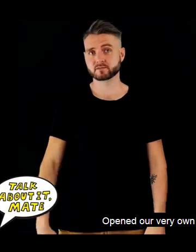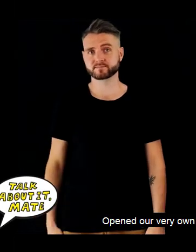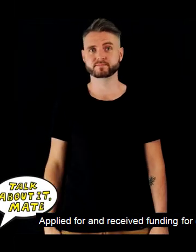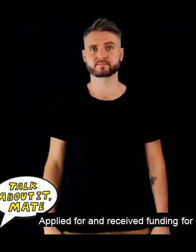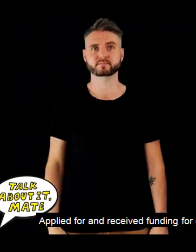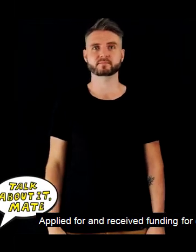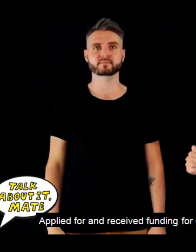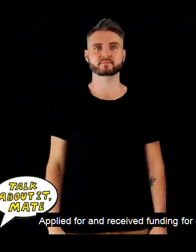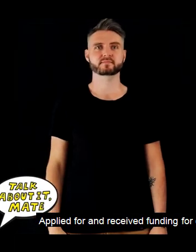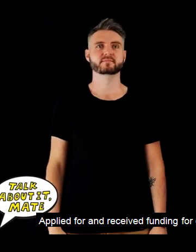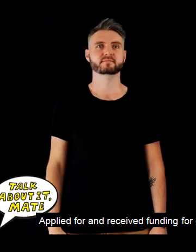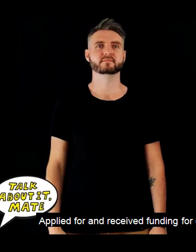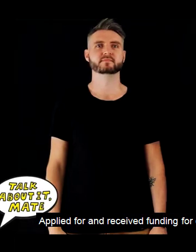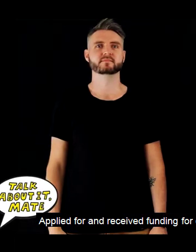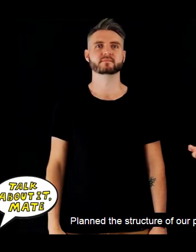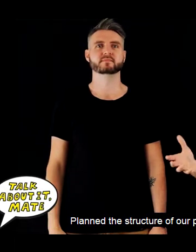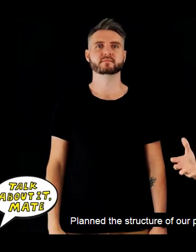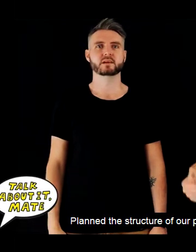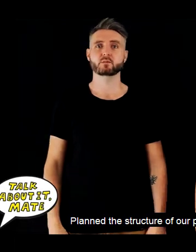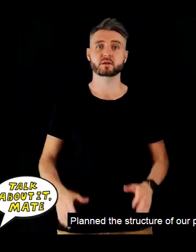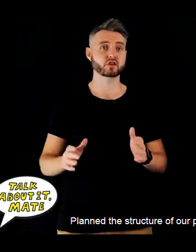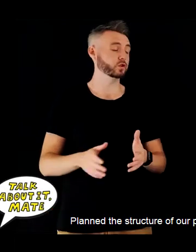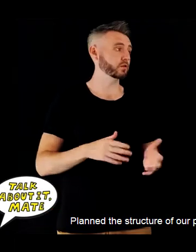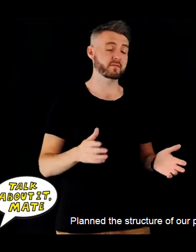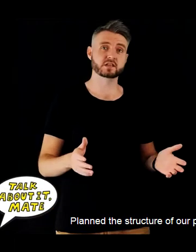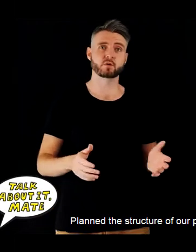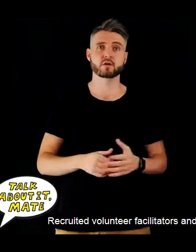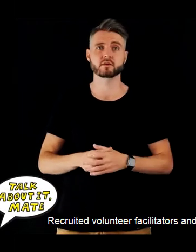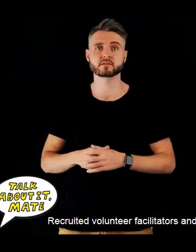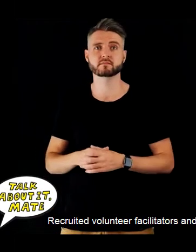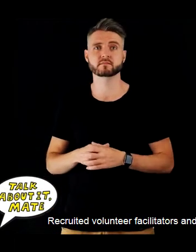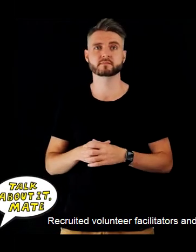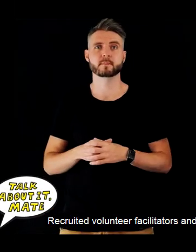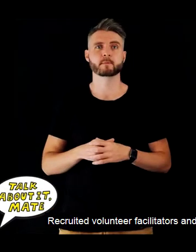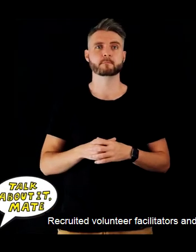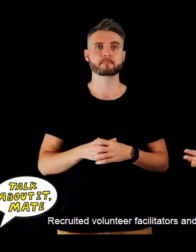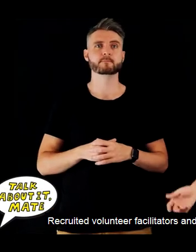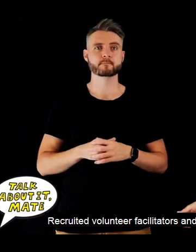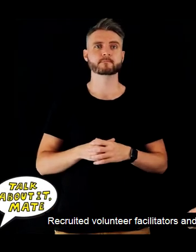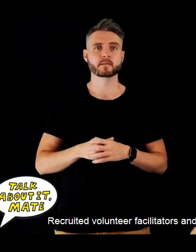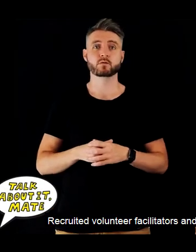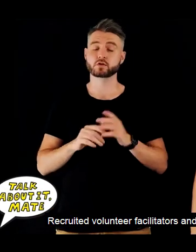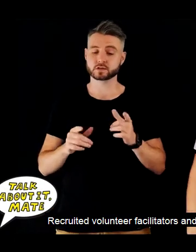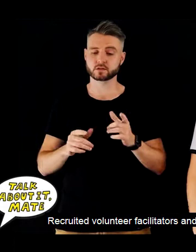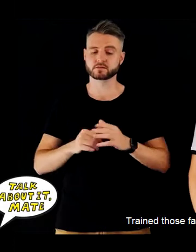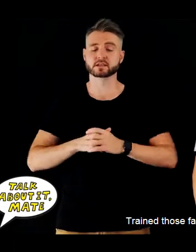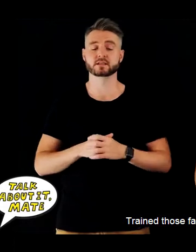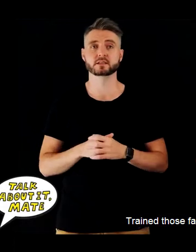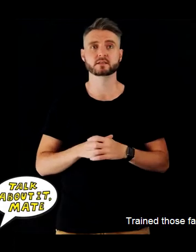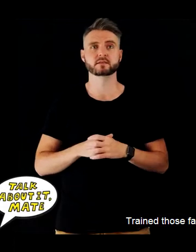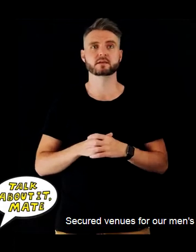bank account. Applied for and received funding to work with our community. Yep, we planned the structure of our peer support offerings. Recruited volunteer facilitators. We've inducted